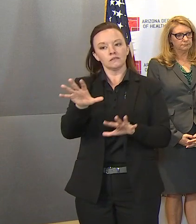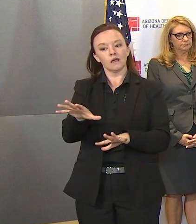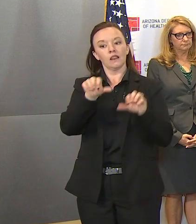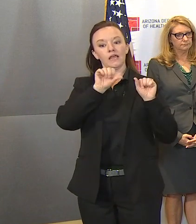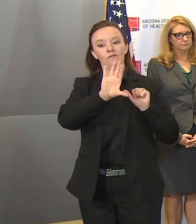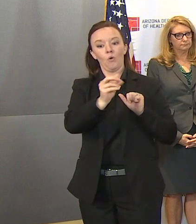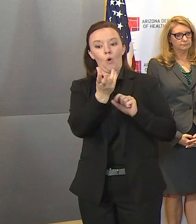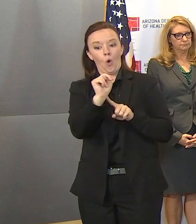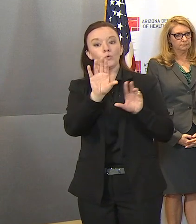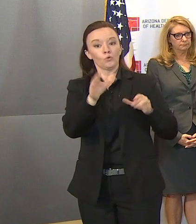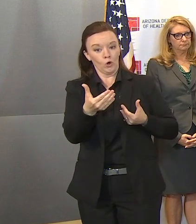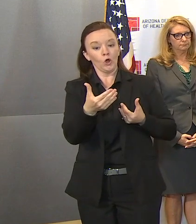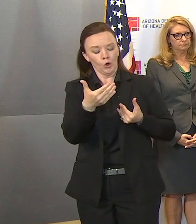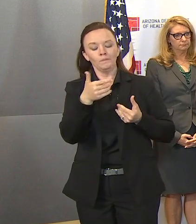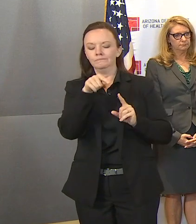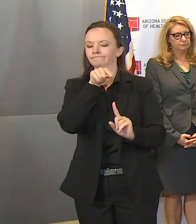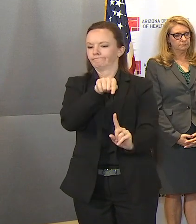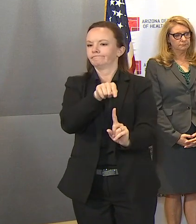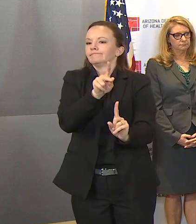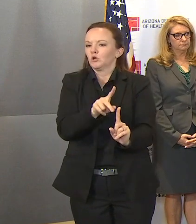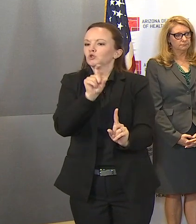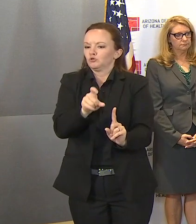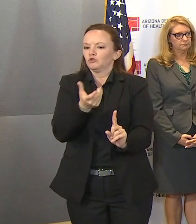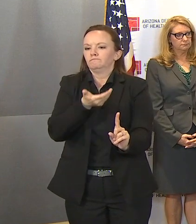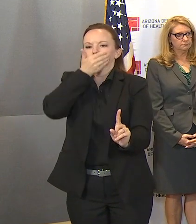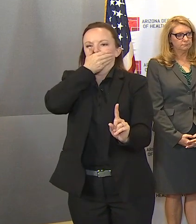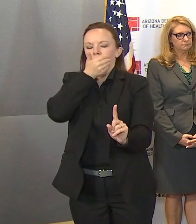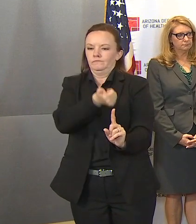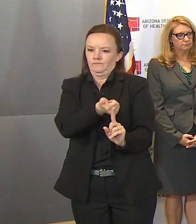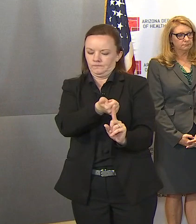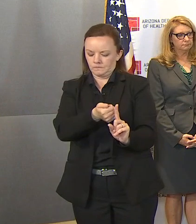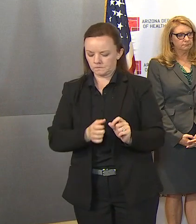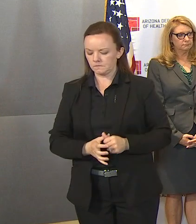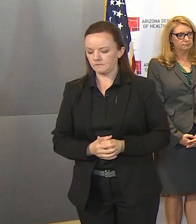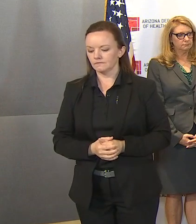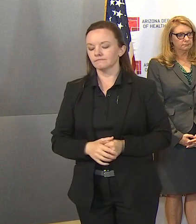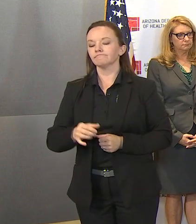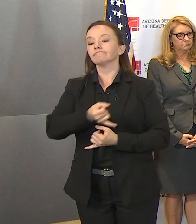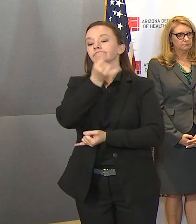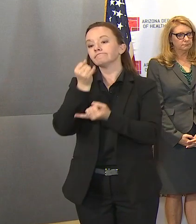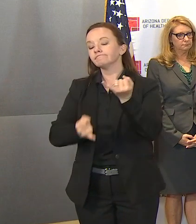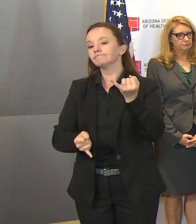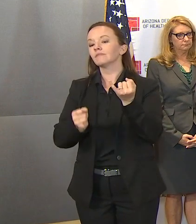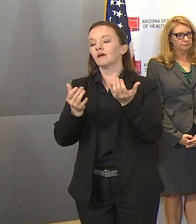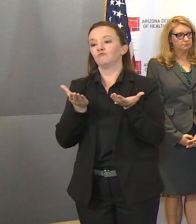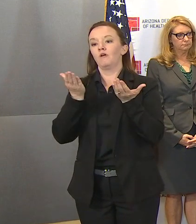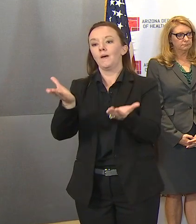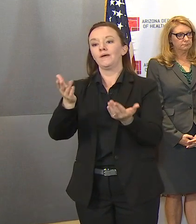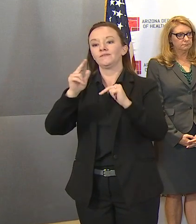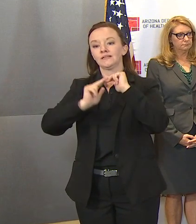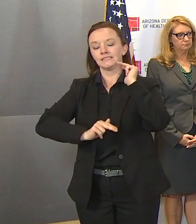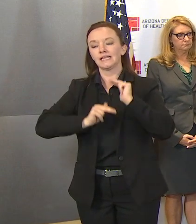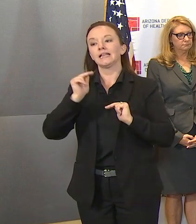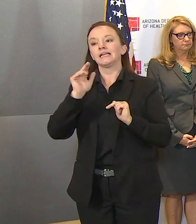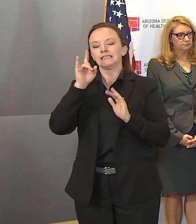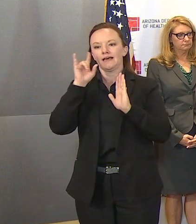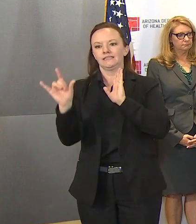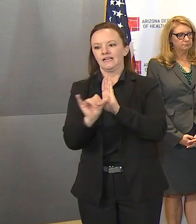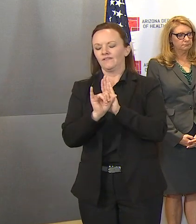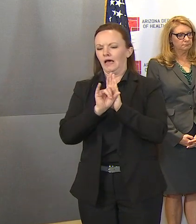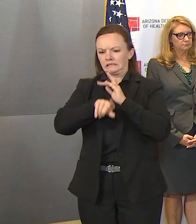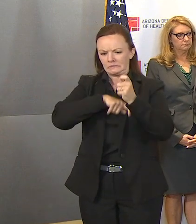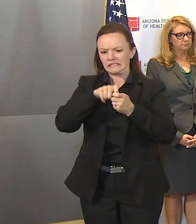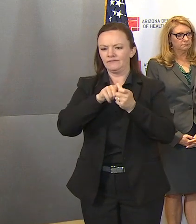facilities make sure they wear a face mask. Finally, we recommend that facilities identify dedicated employees to care for sick